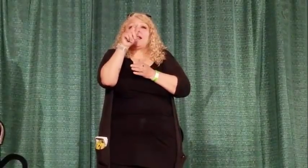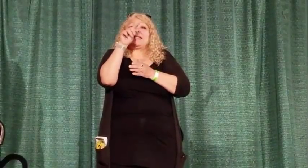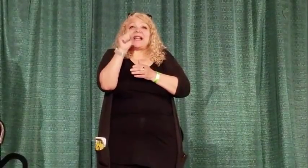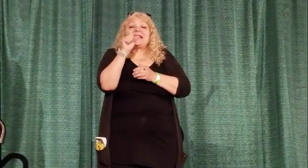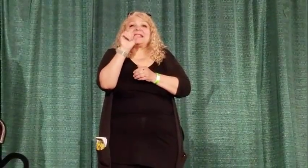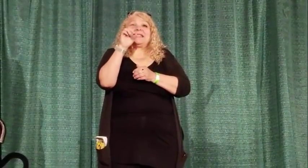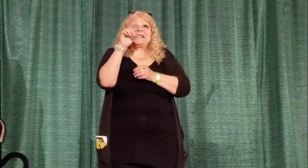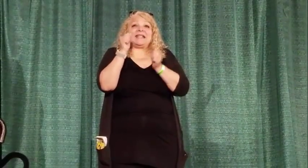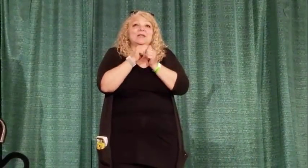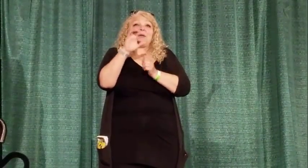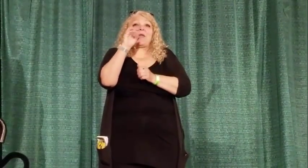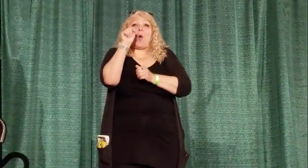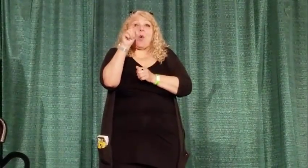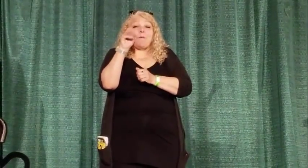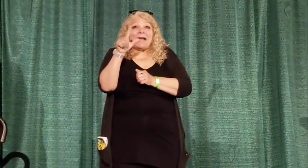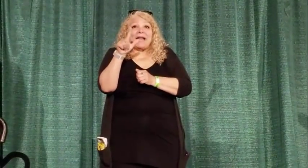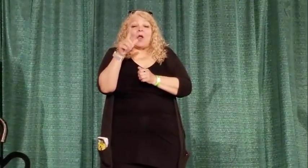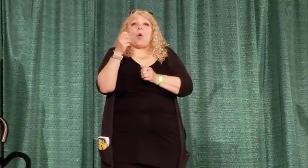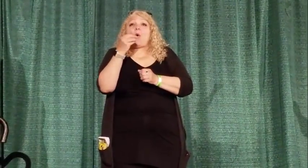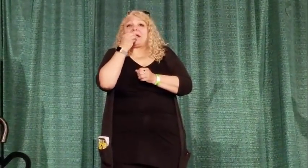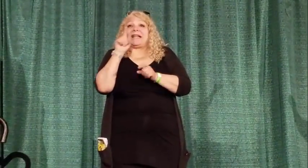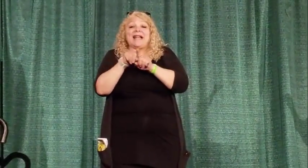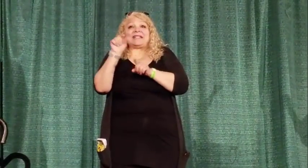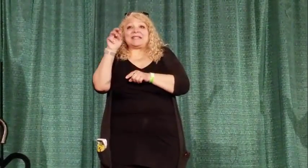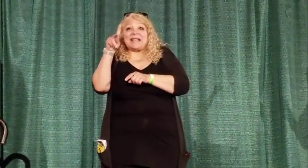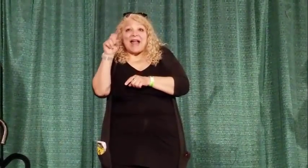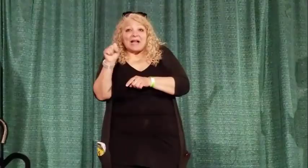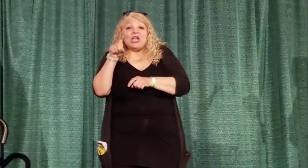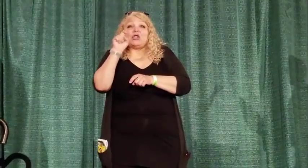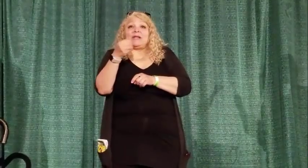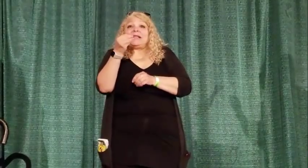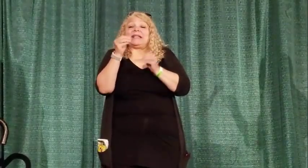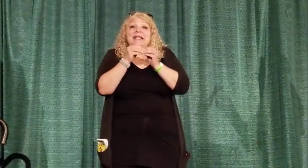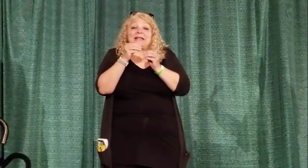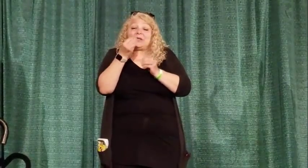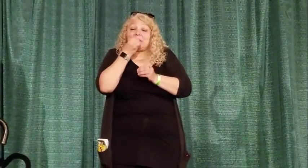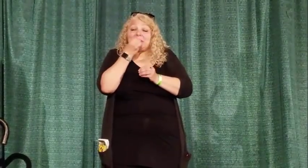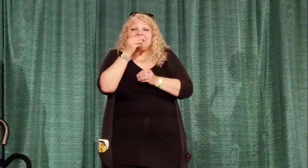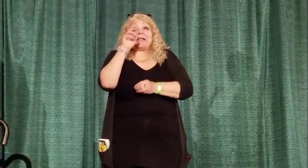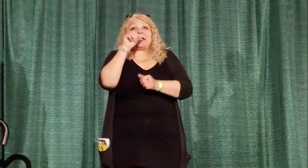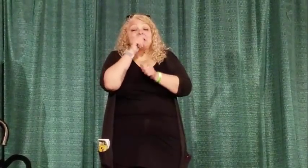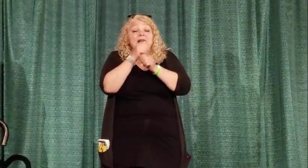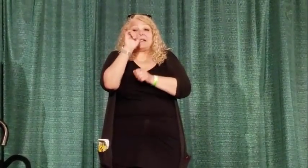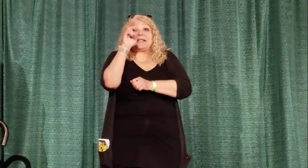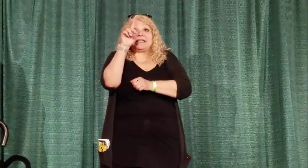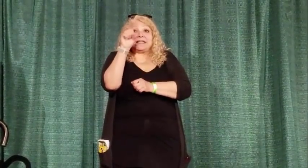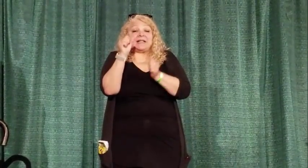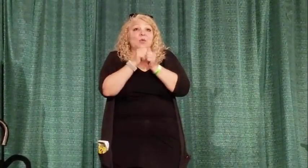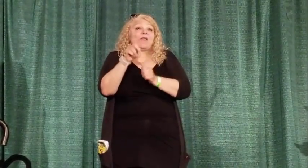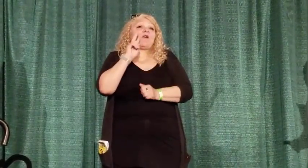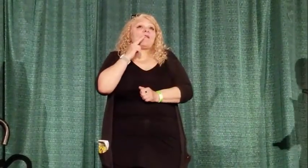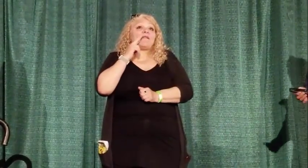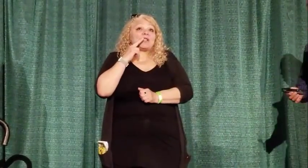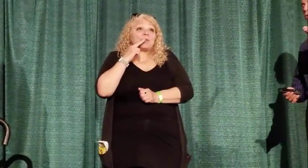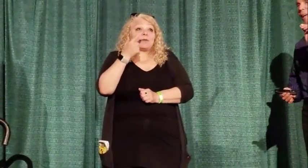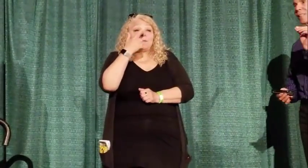eat your nuts and seeds as a snack. You want to eat most of your nuts and seeds with the meal that has the most vegetables, because vegetables